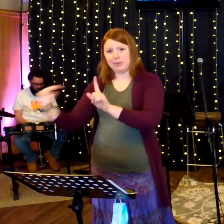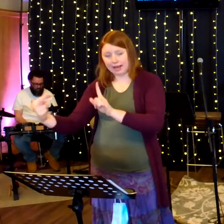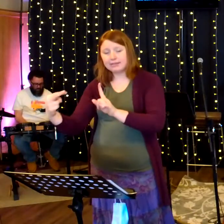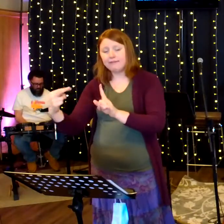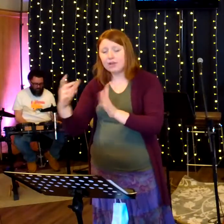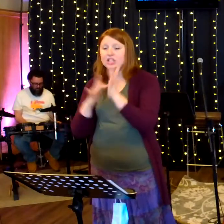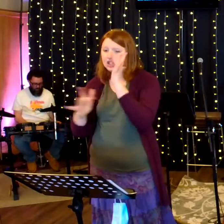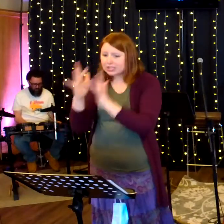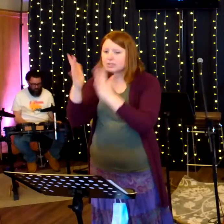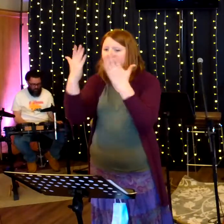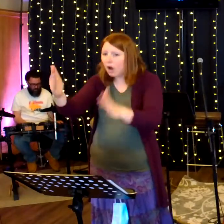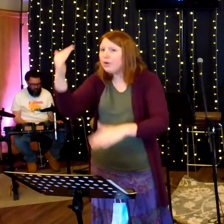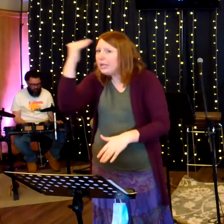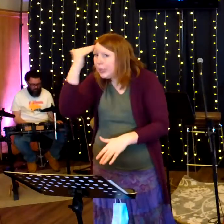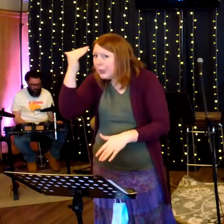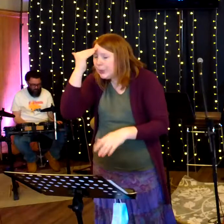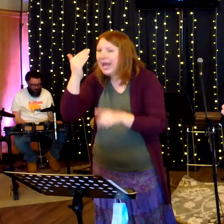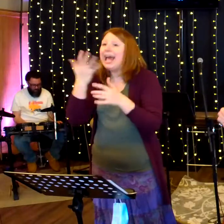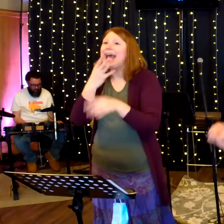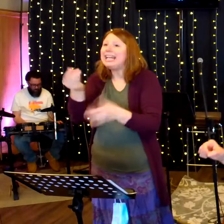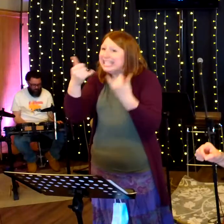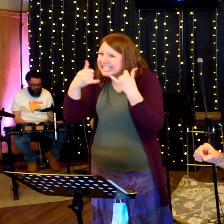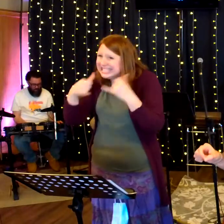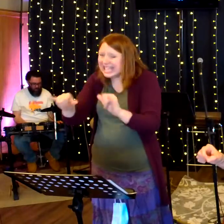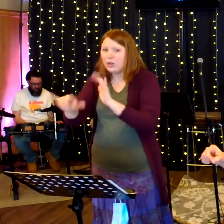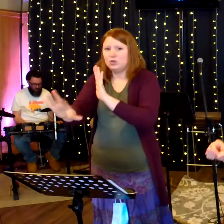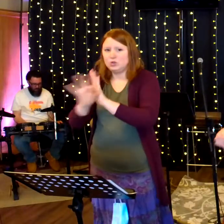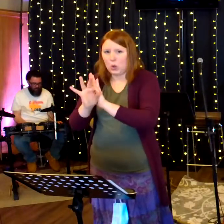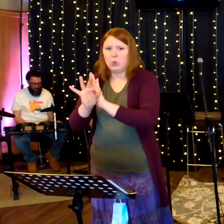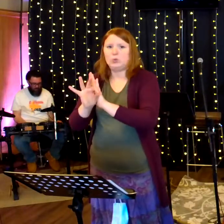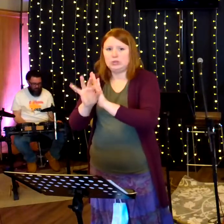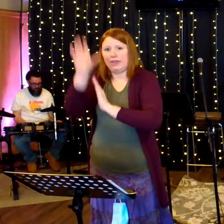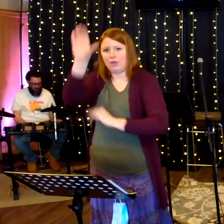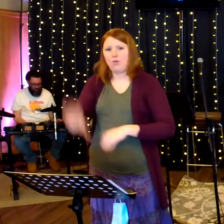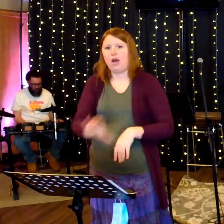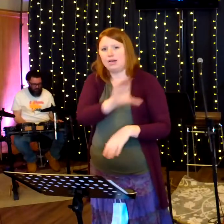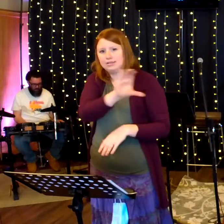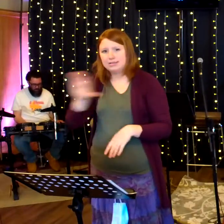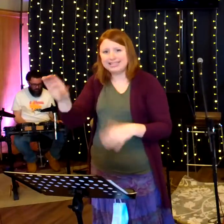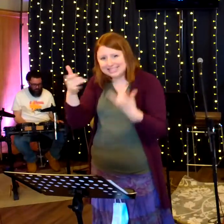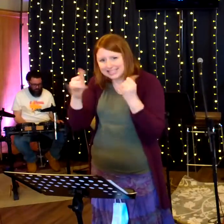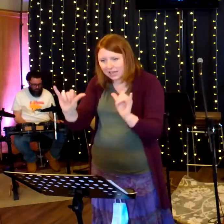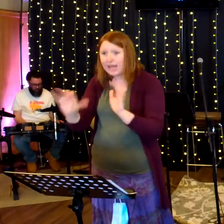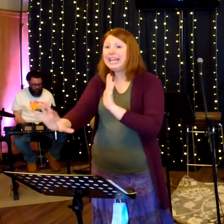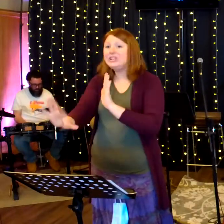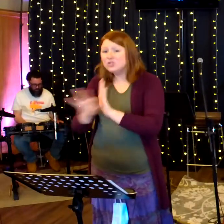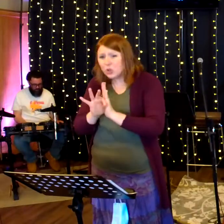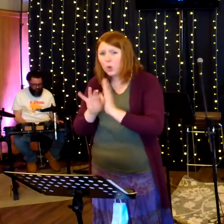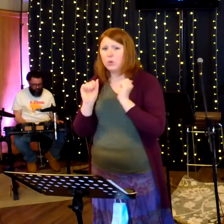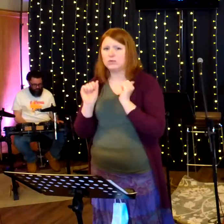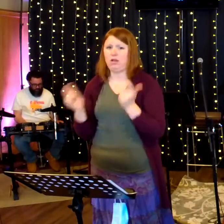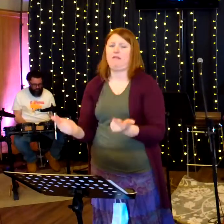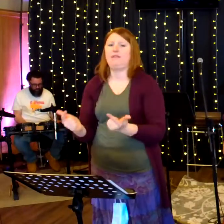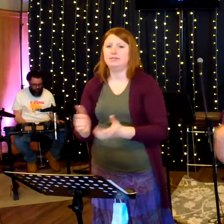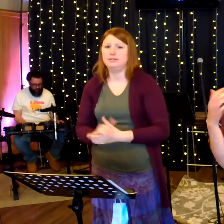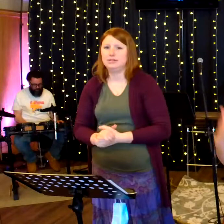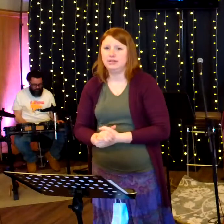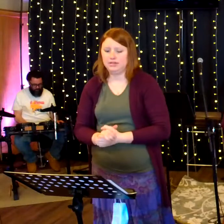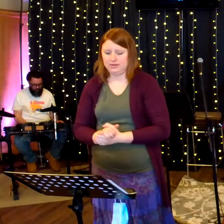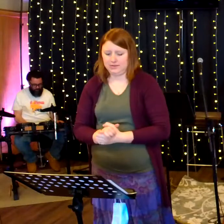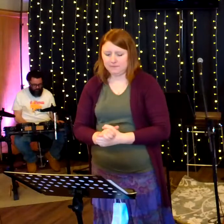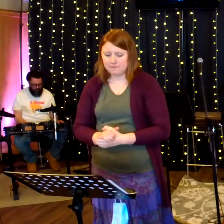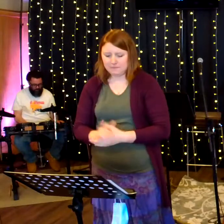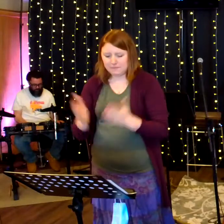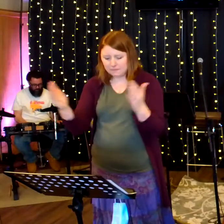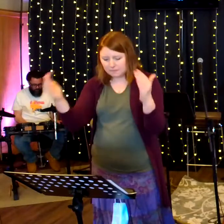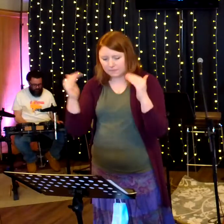knew and he still chose the cross. He chose us. Okay? So the